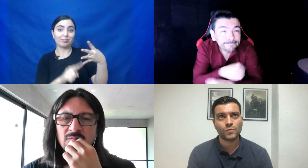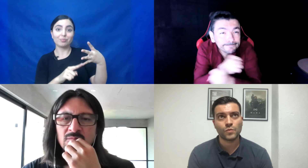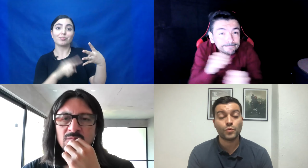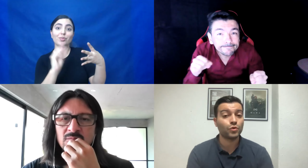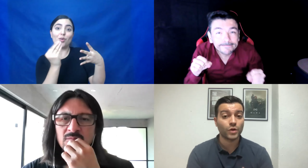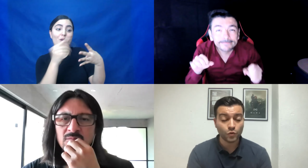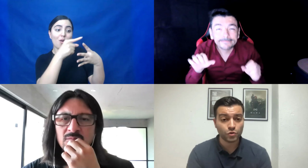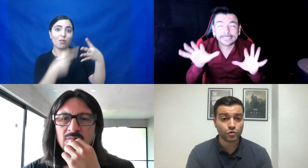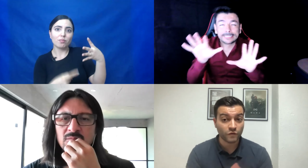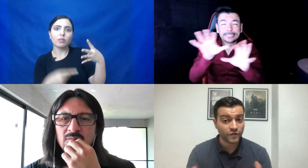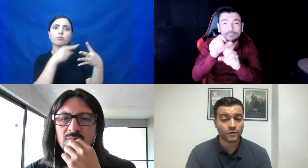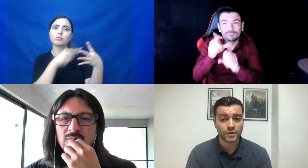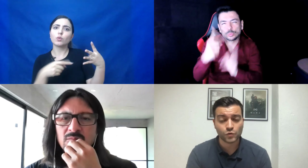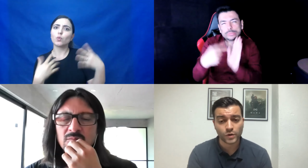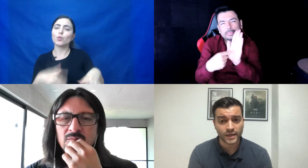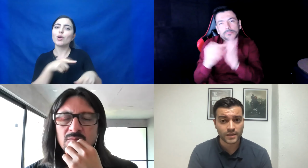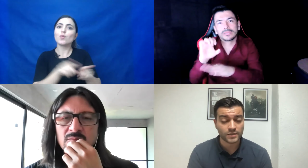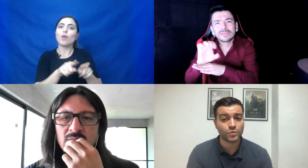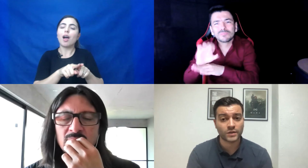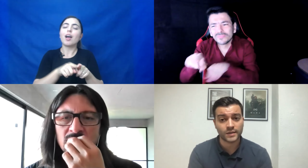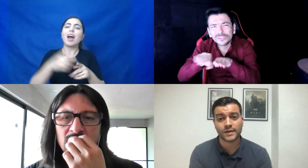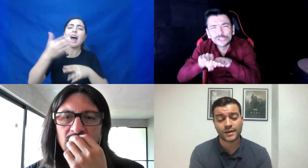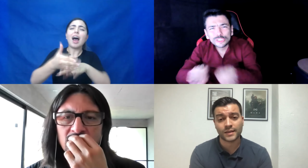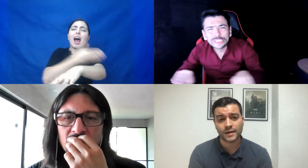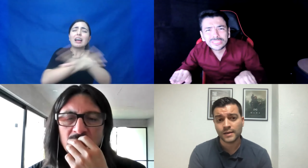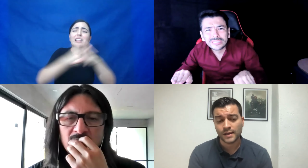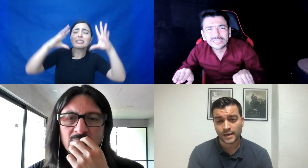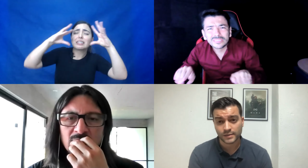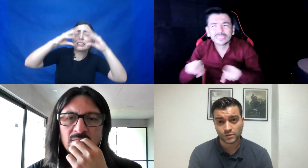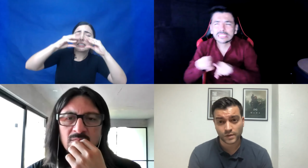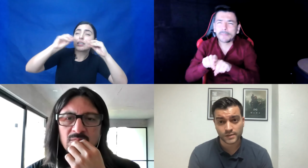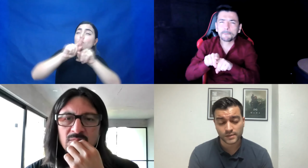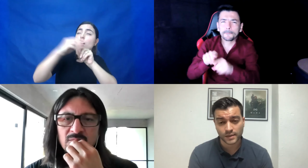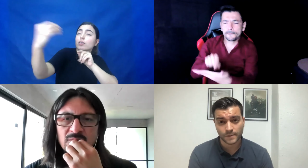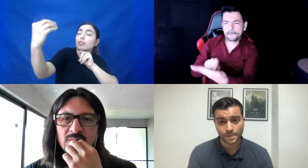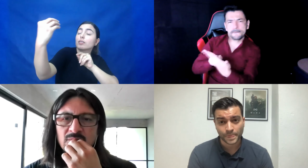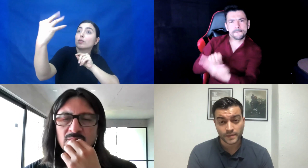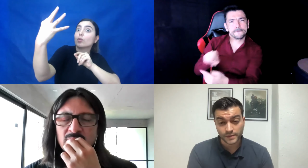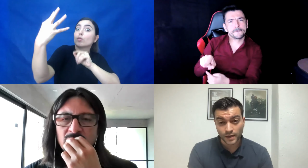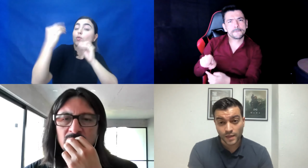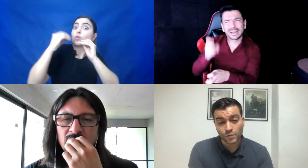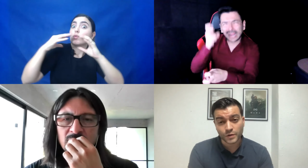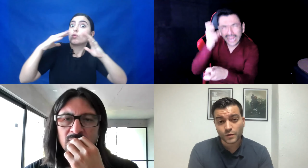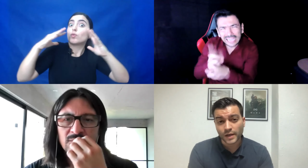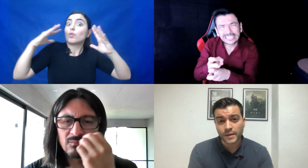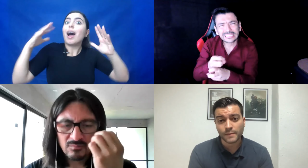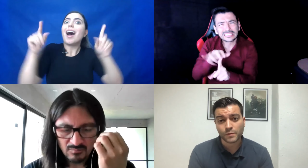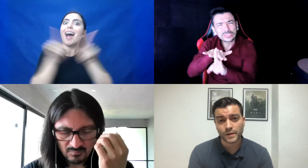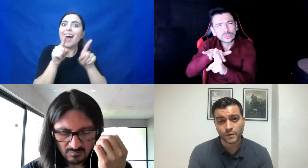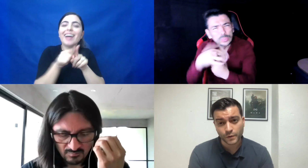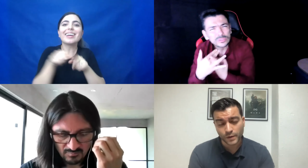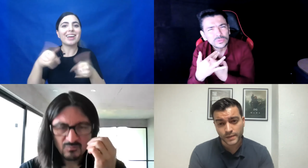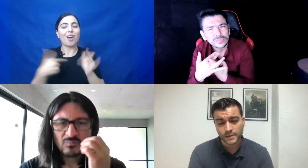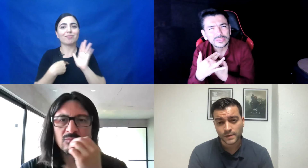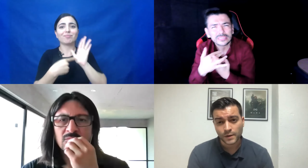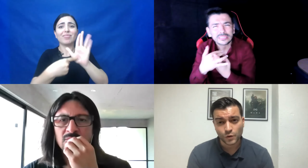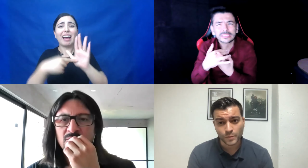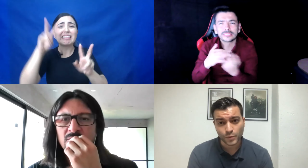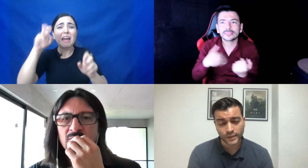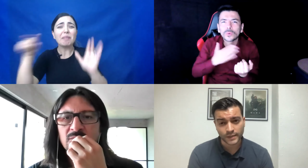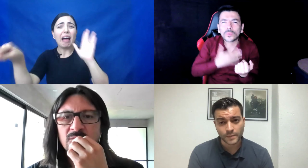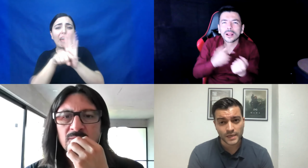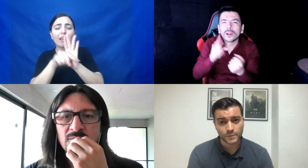Ecuador, nevertheless, demonstrate that they have a light within them. And so the